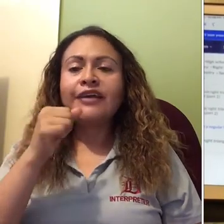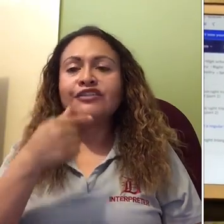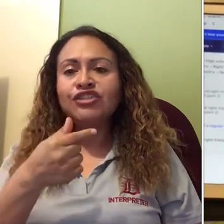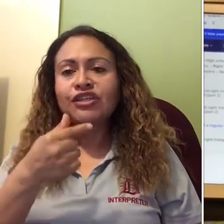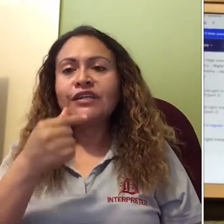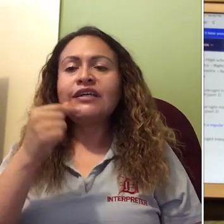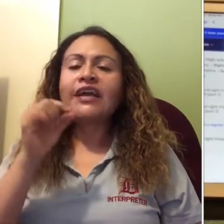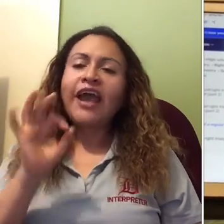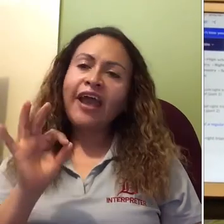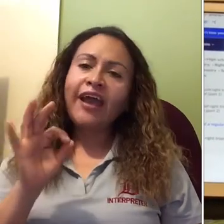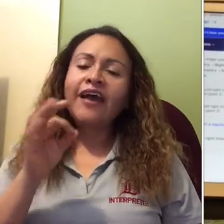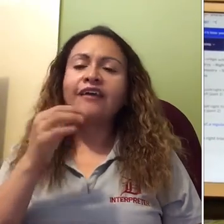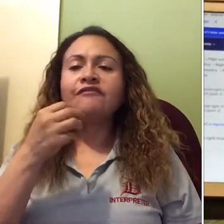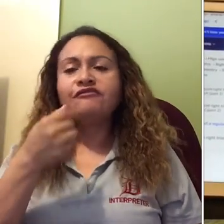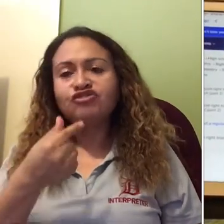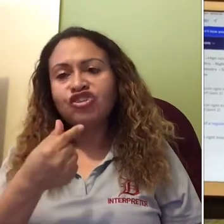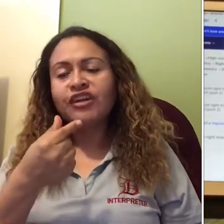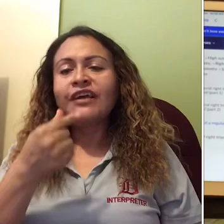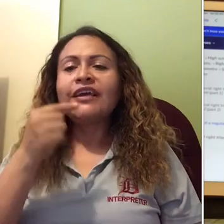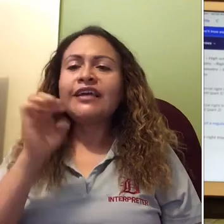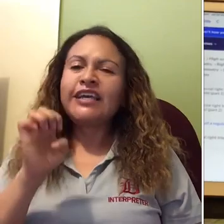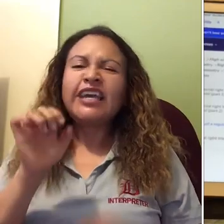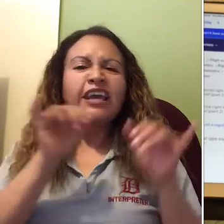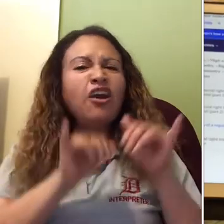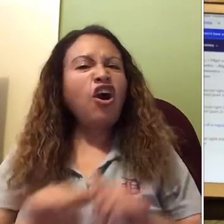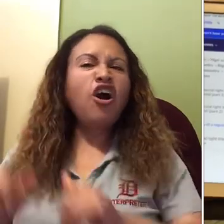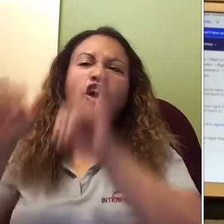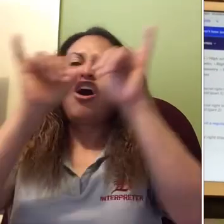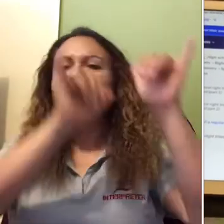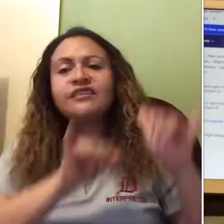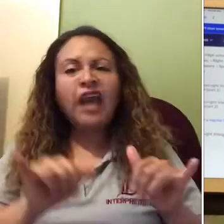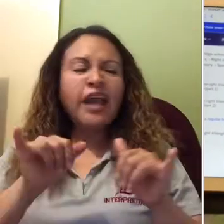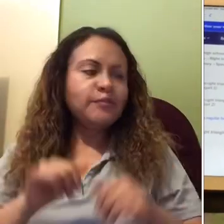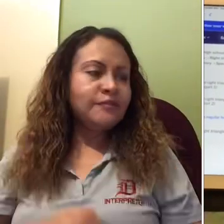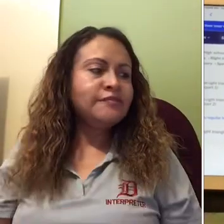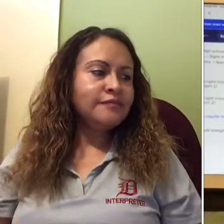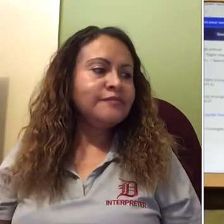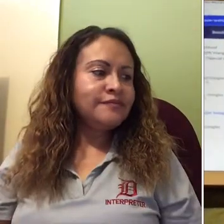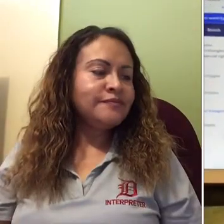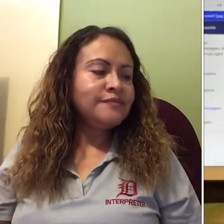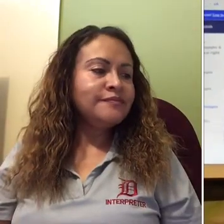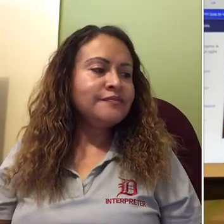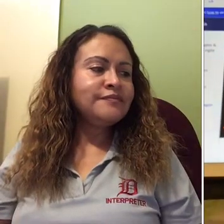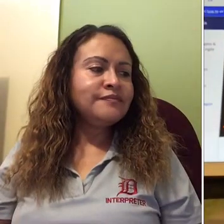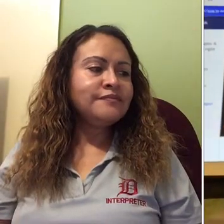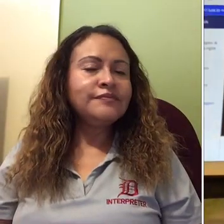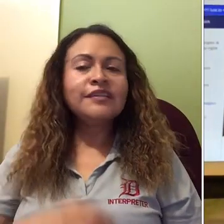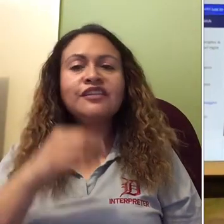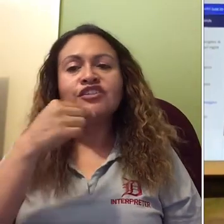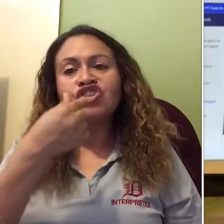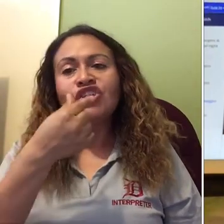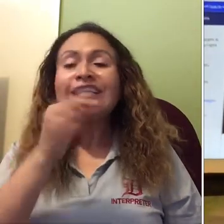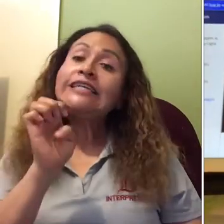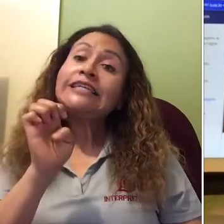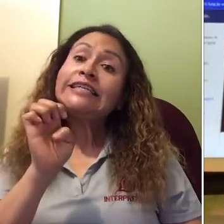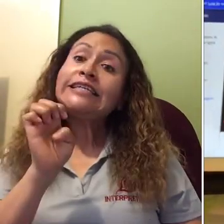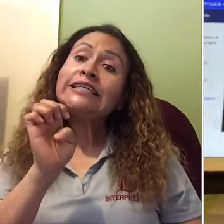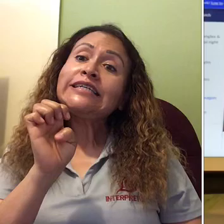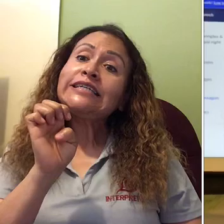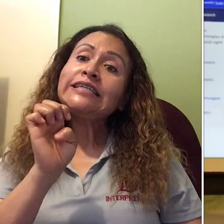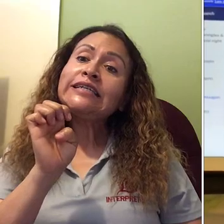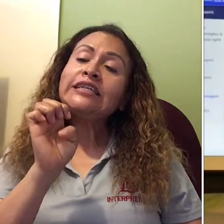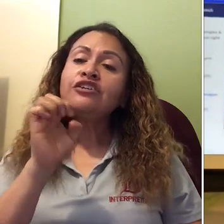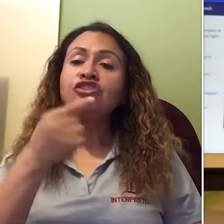thing as GF, which is the same thing as GE. So let me draw some of those that I just talked about. So that is GE,